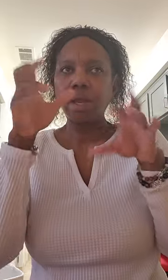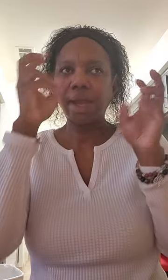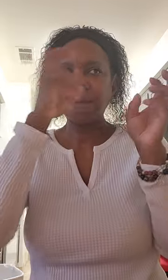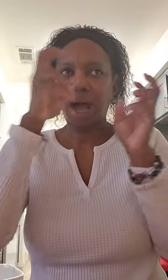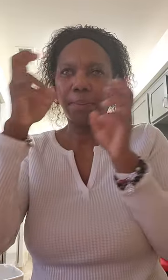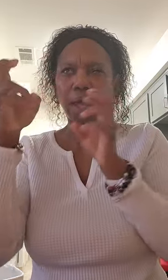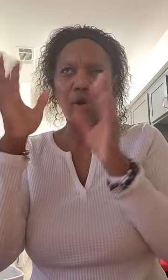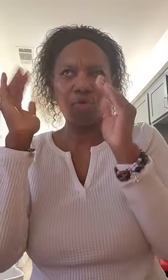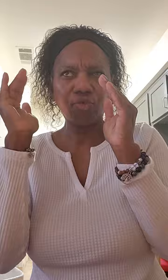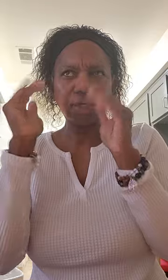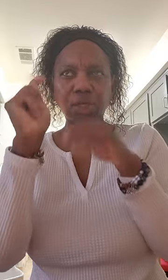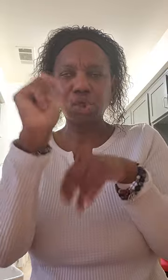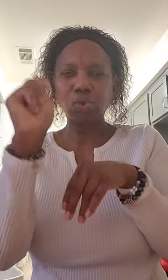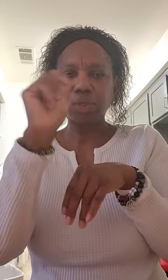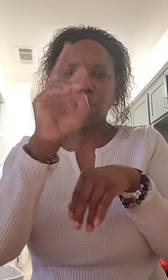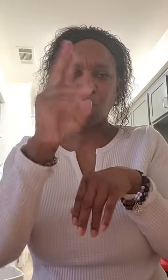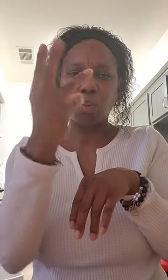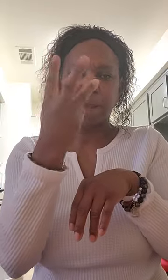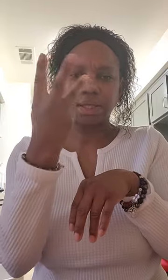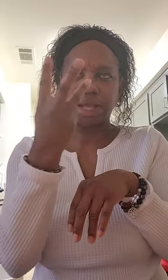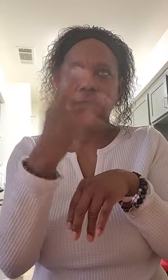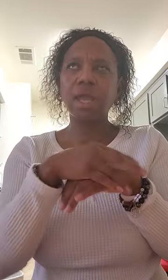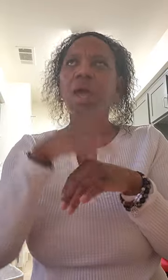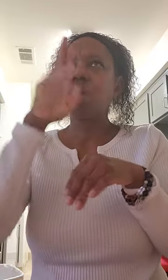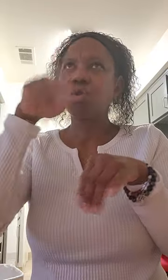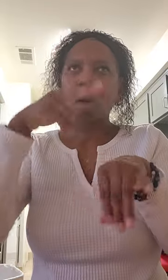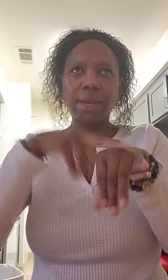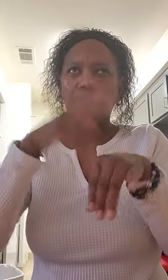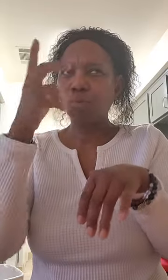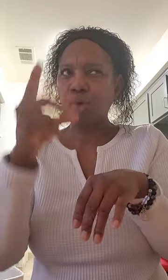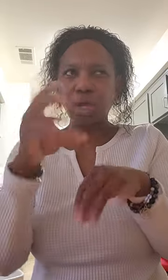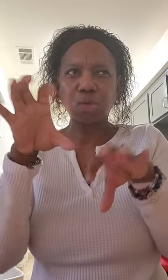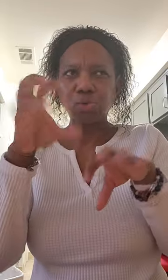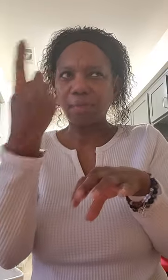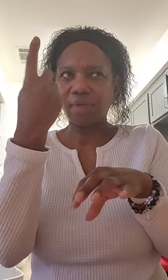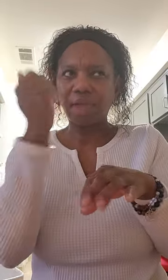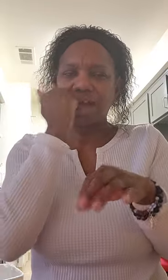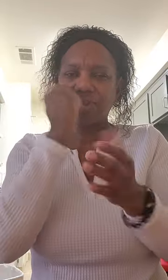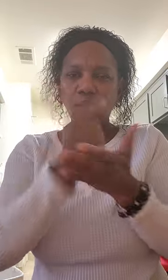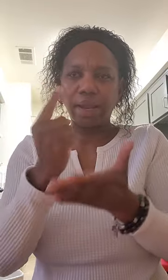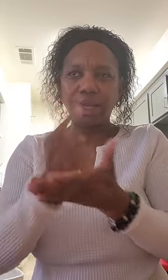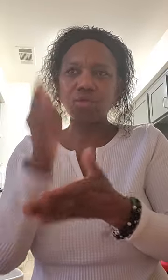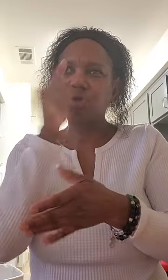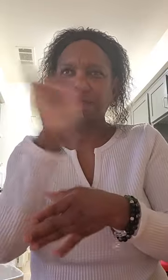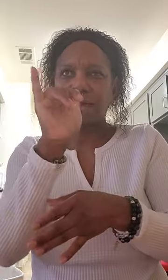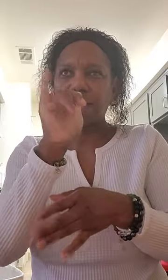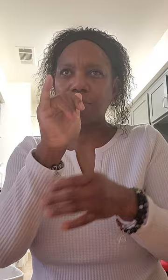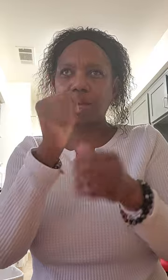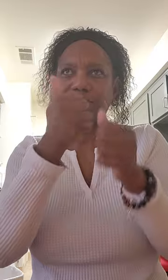a topic hopefully Tuesday or Wednesday normally I would do something every week and looks like I'm getting